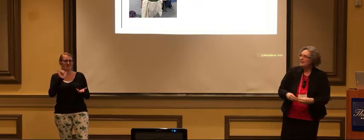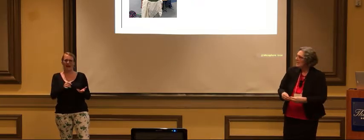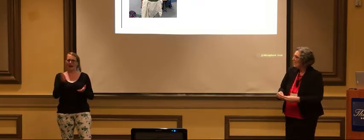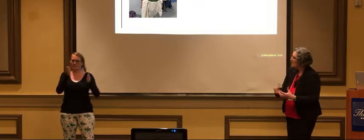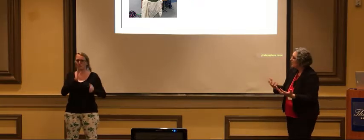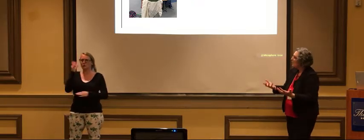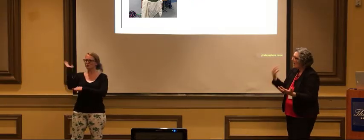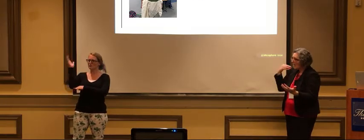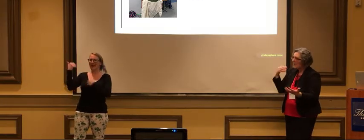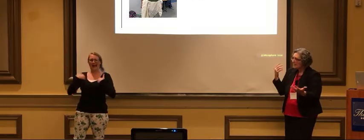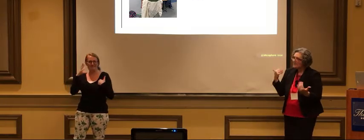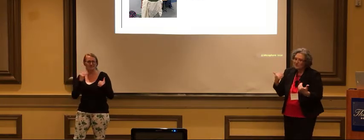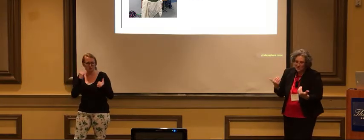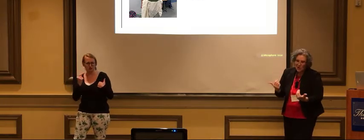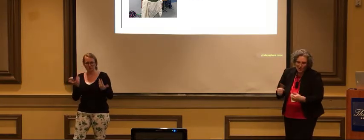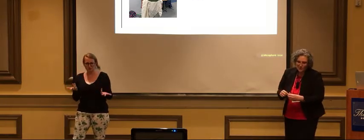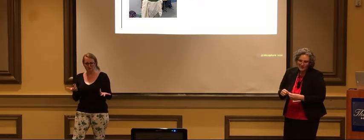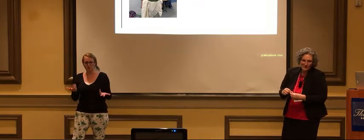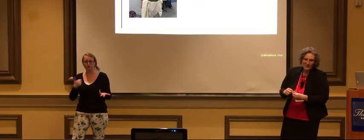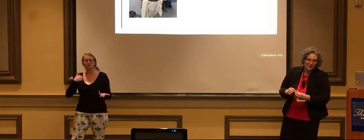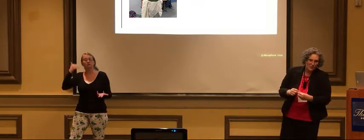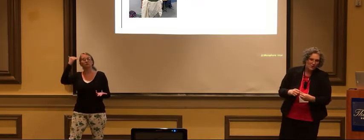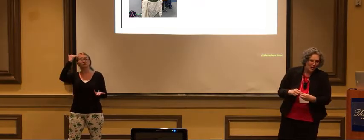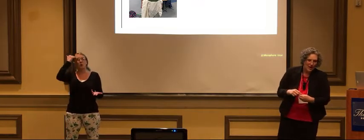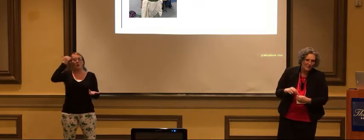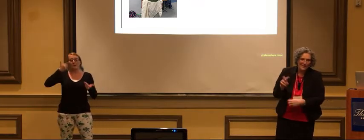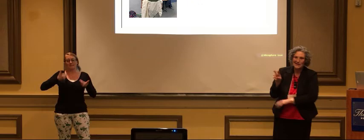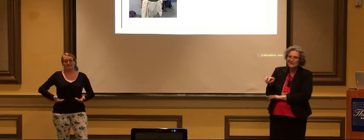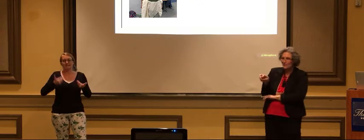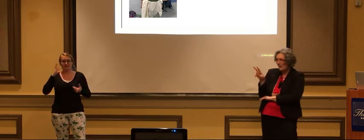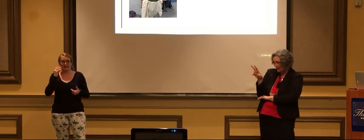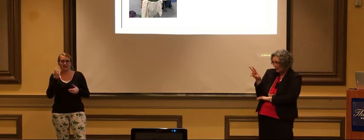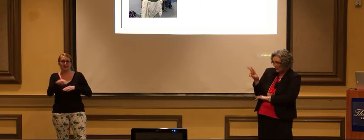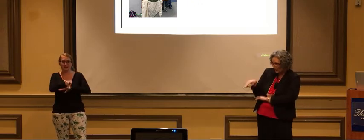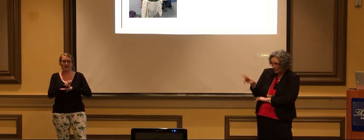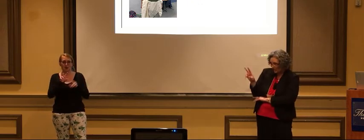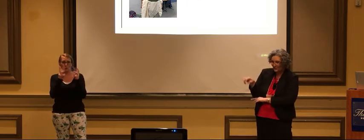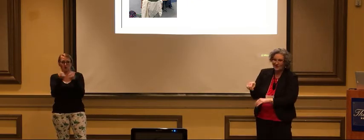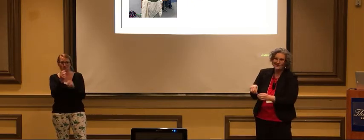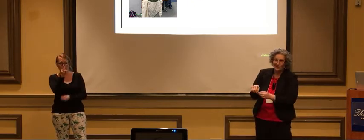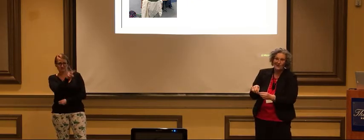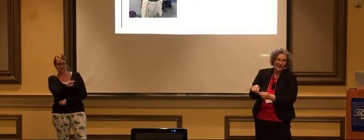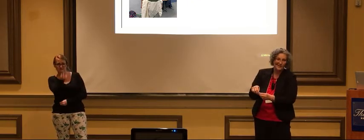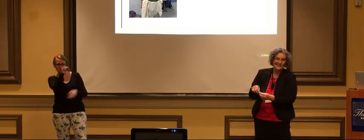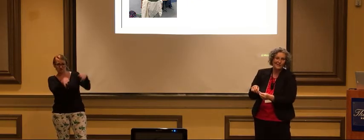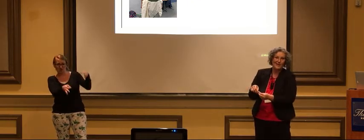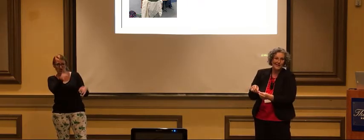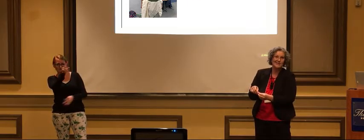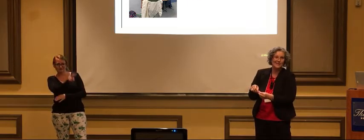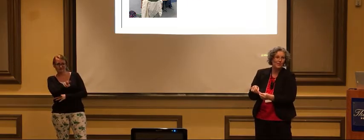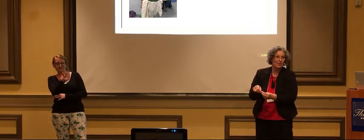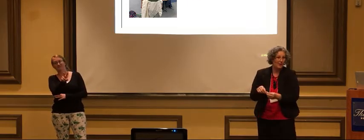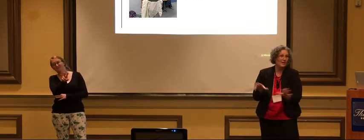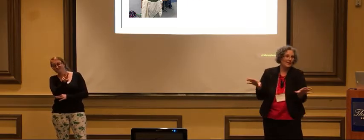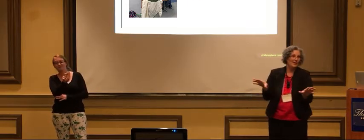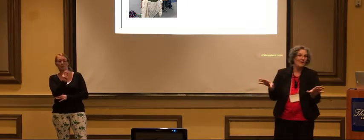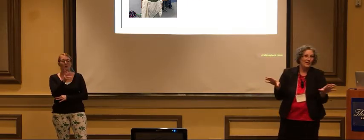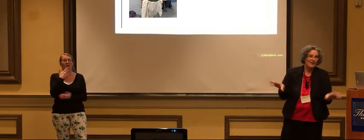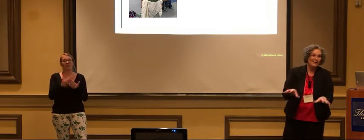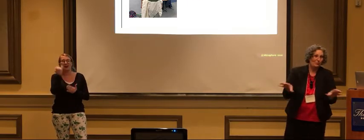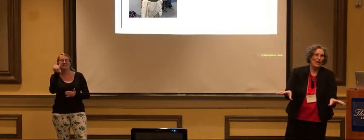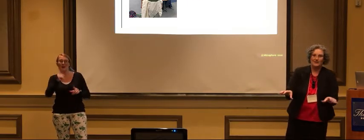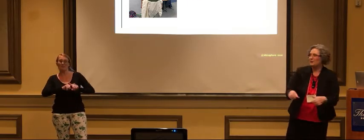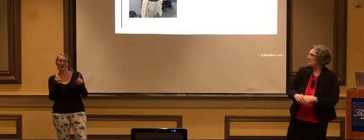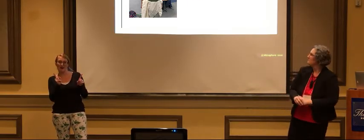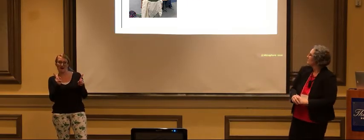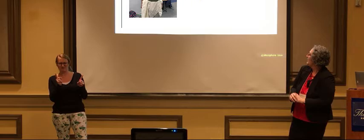experience. I know I have been known to be in a workshop and kind of sit back and like judge, like, all right, that's a great idea, but